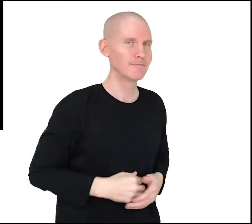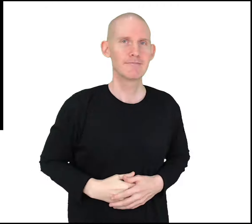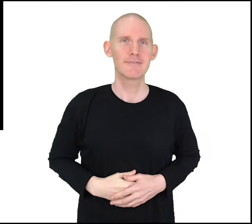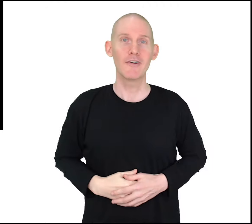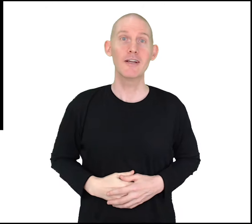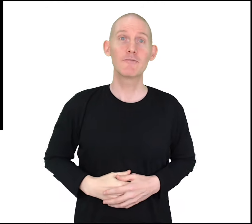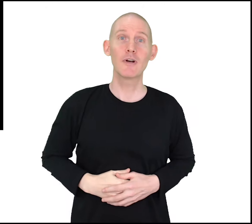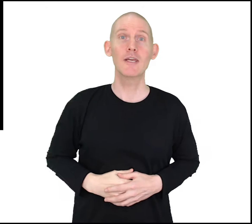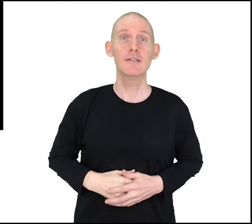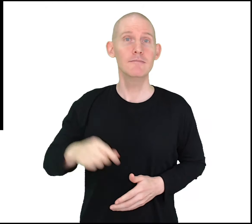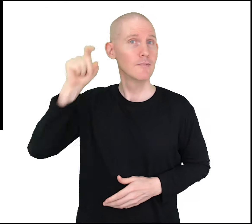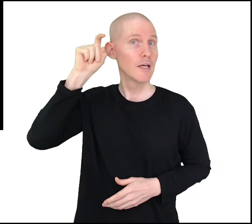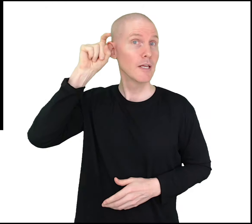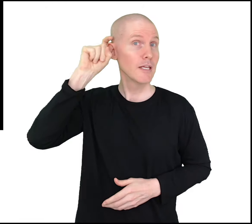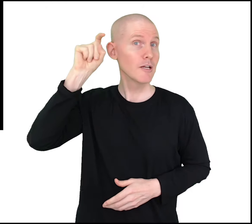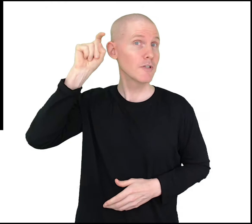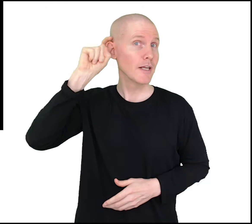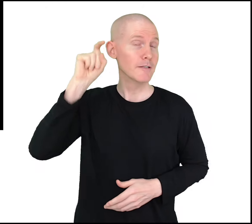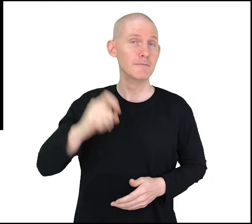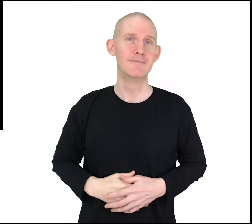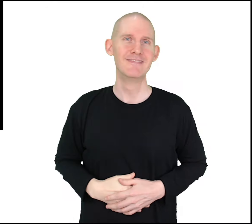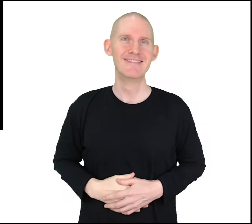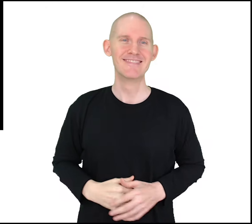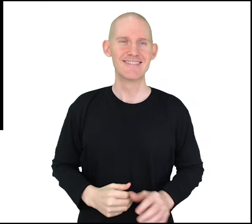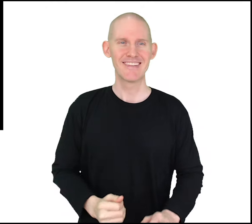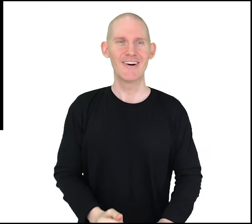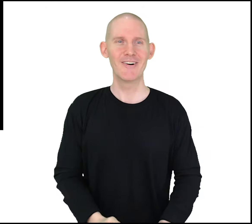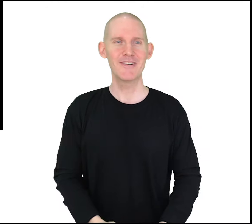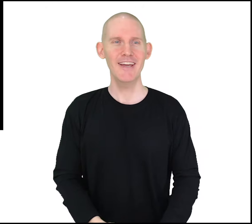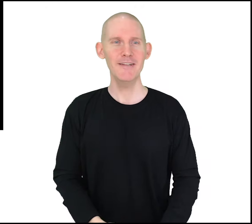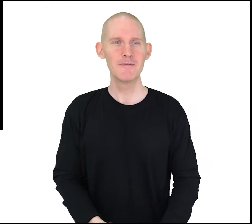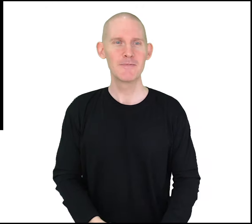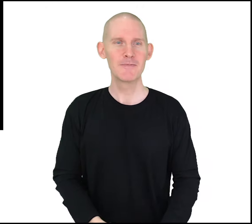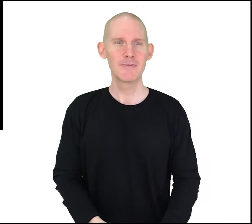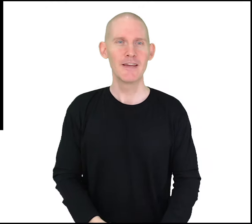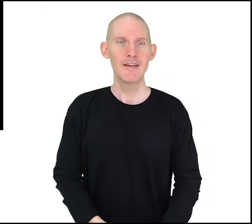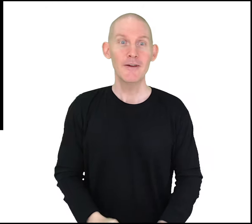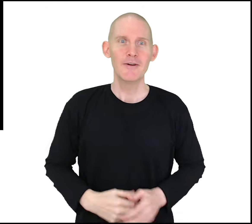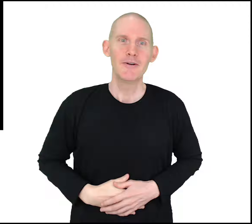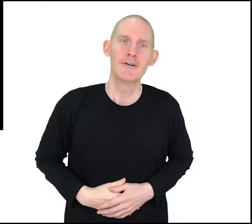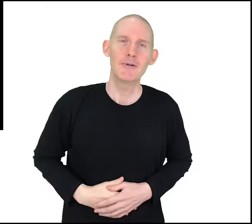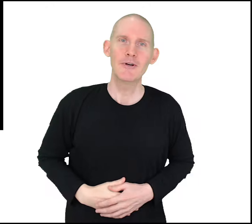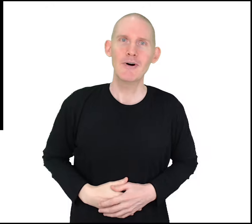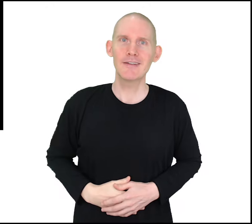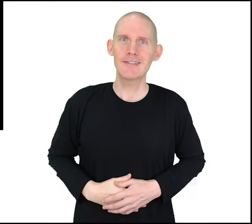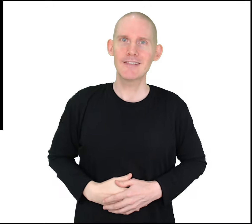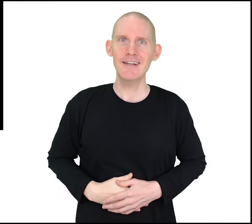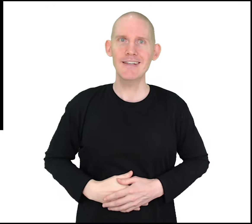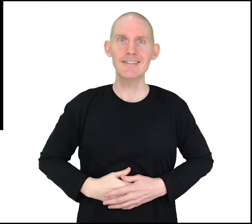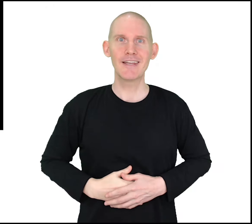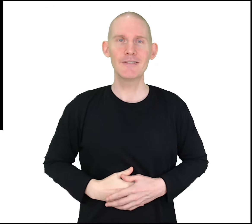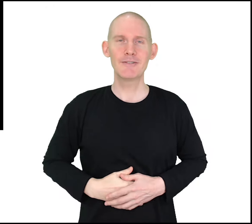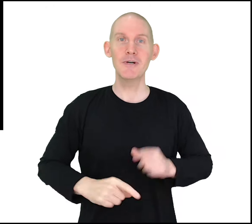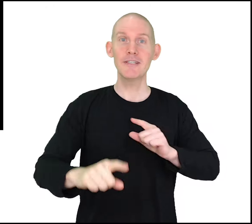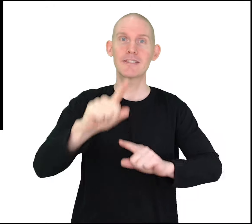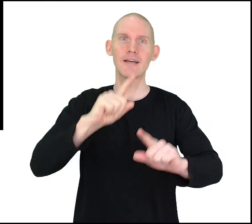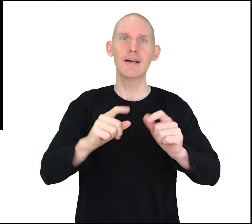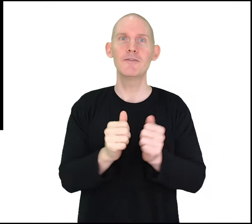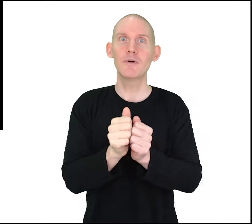All right, front again. Hearing aid. Okay. We know all the signs. Let's do it. Sign with